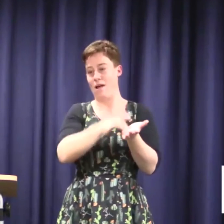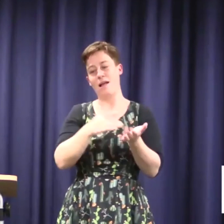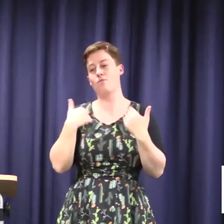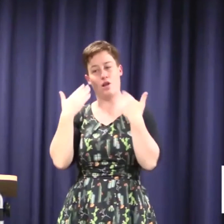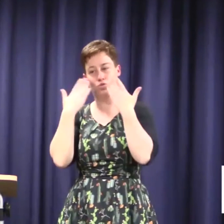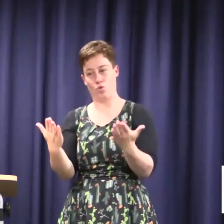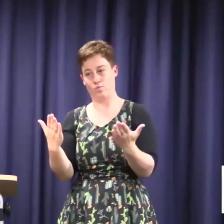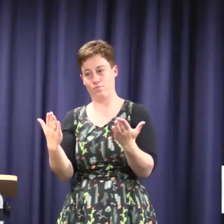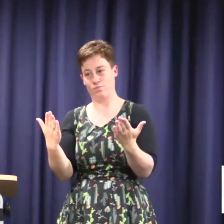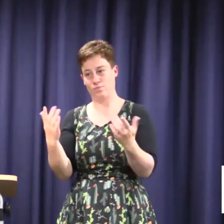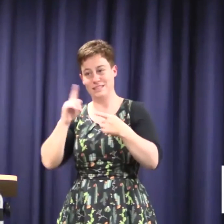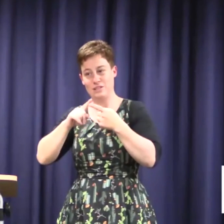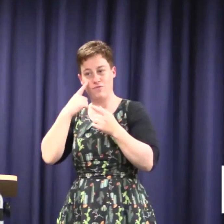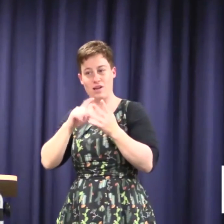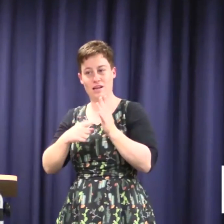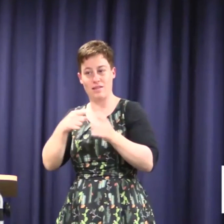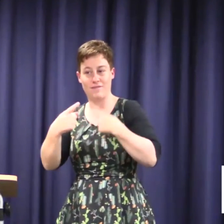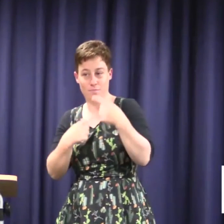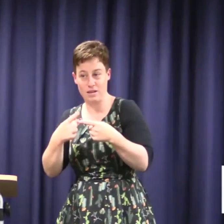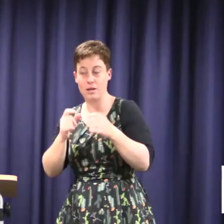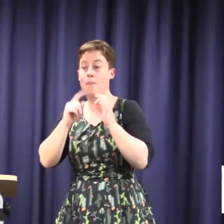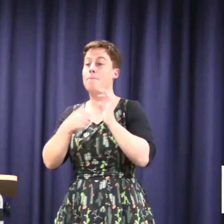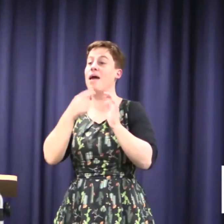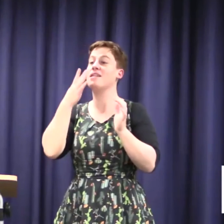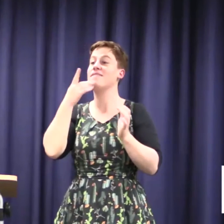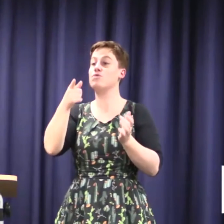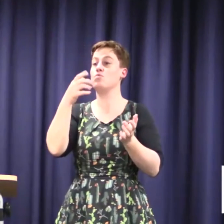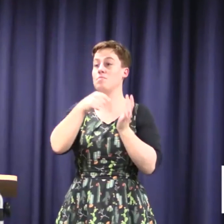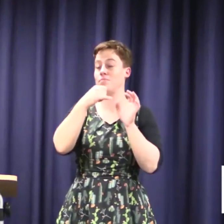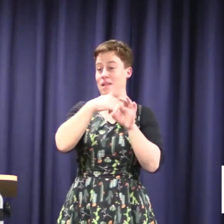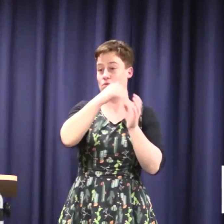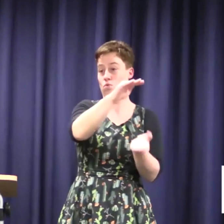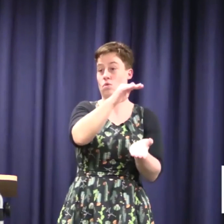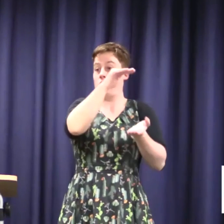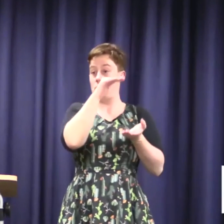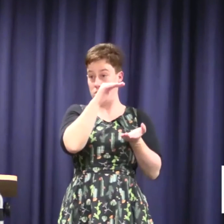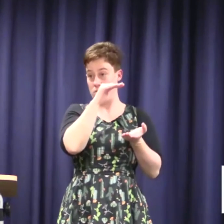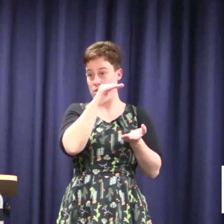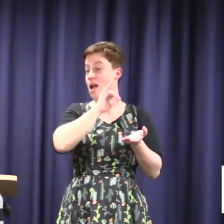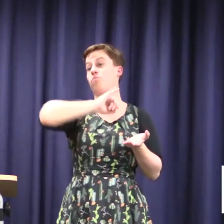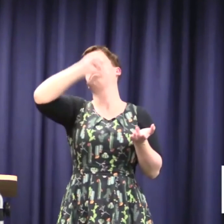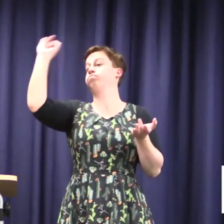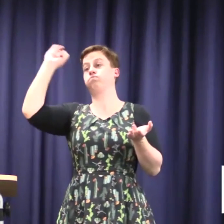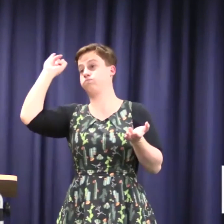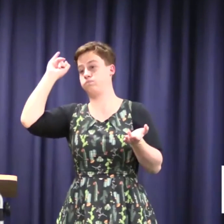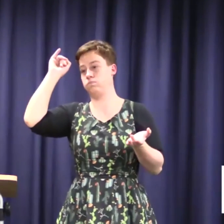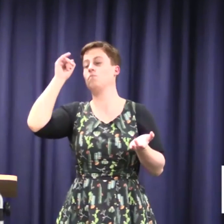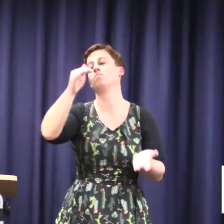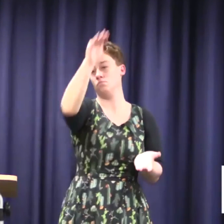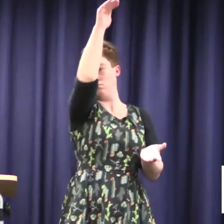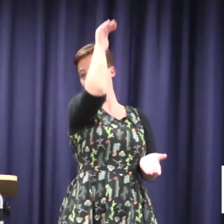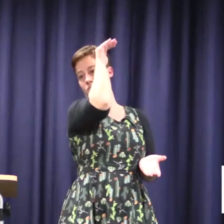If you get your, if your medical funding runs out, I'm not sure. We're still finding out that information as it slowly drips through.